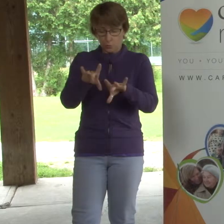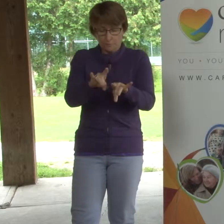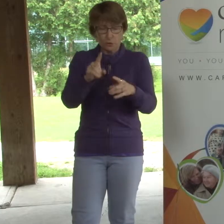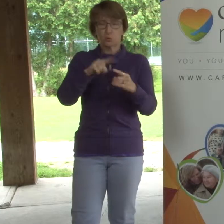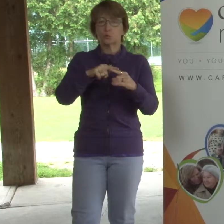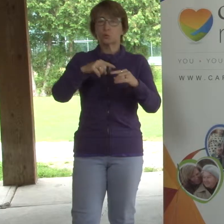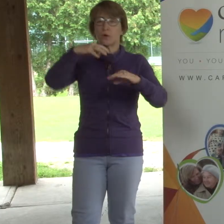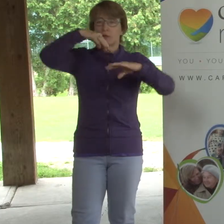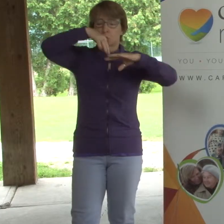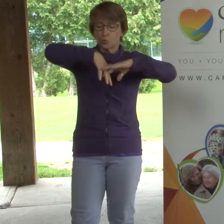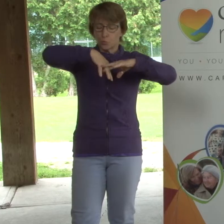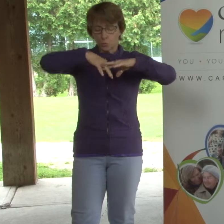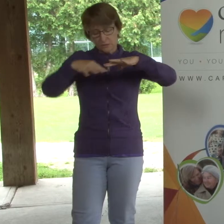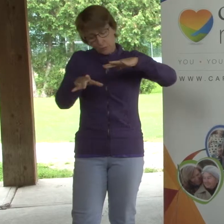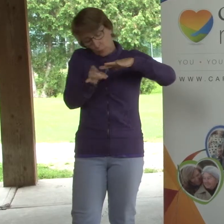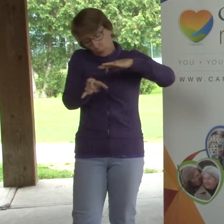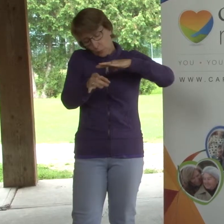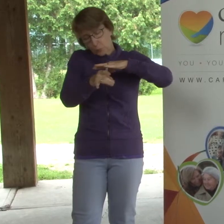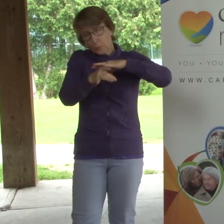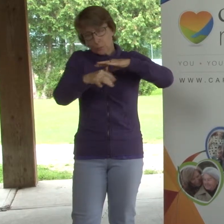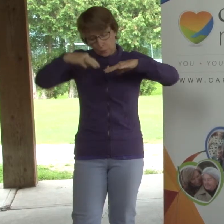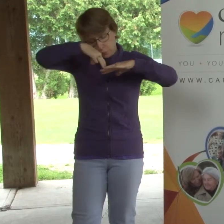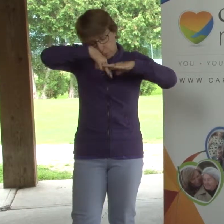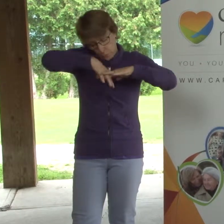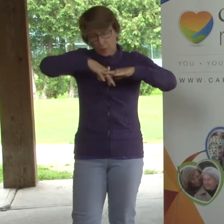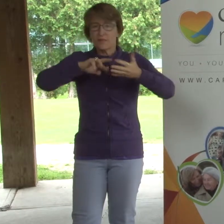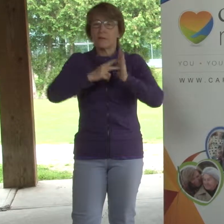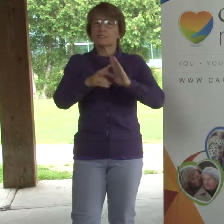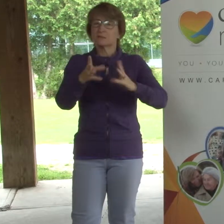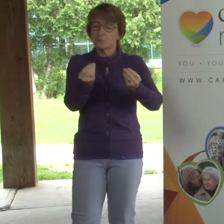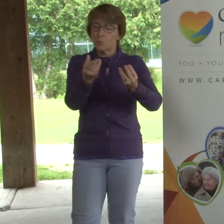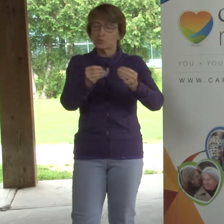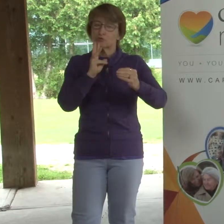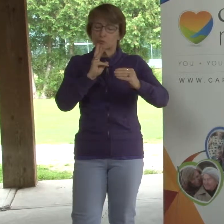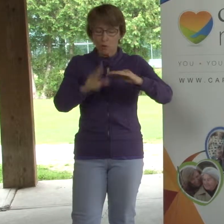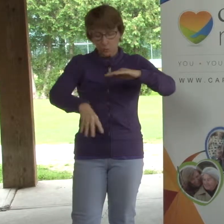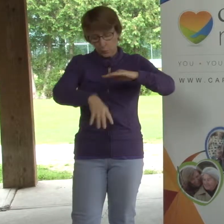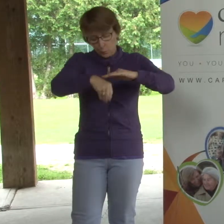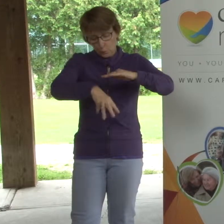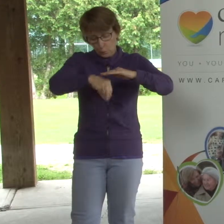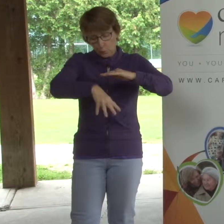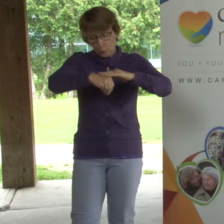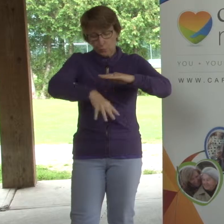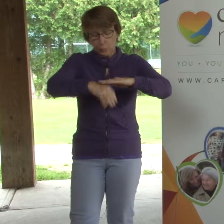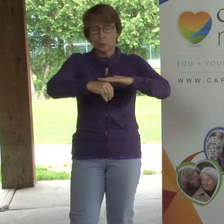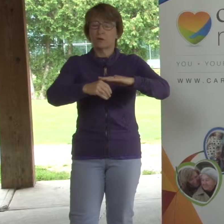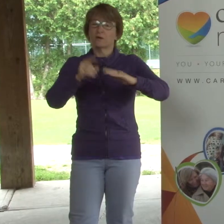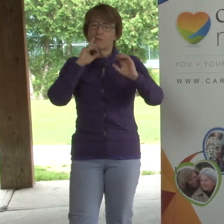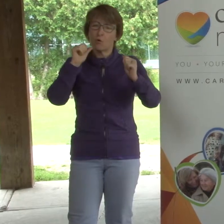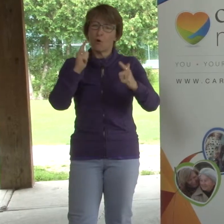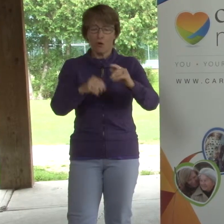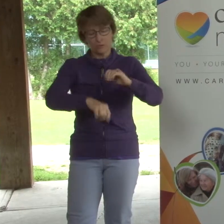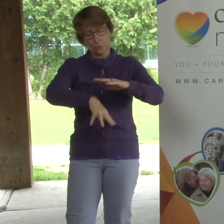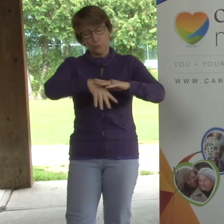roots of your plant, and it helps bring the moisture in and up through the plant and give all the nutrients to the